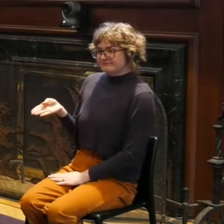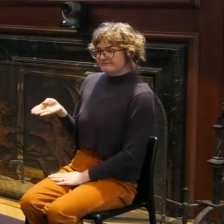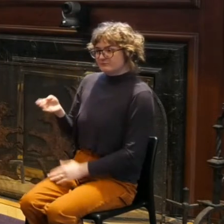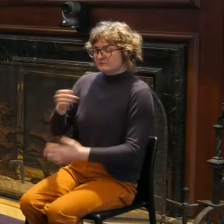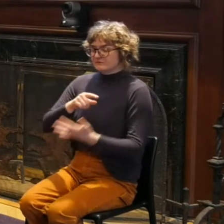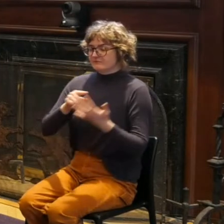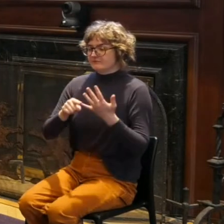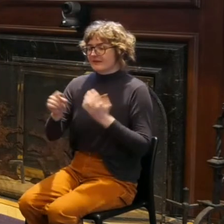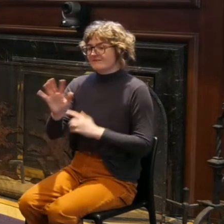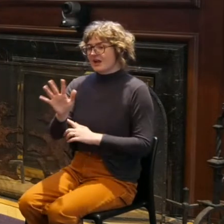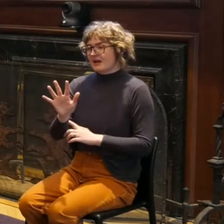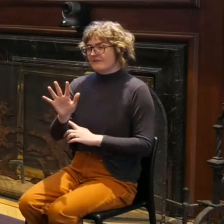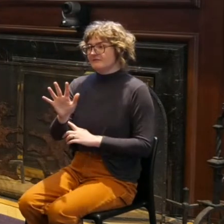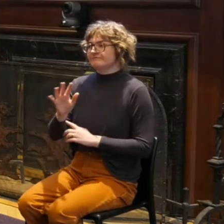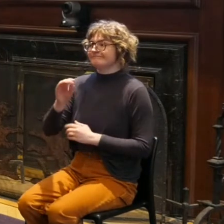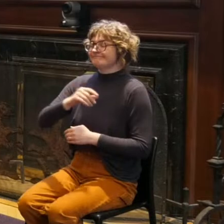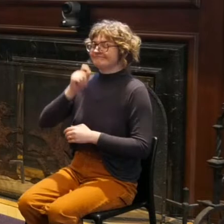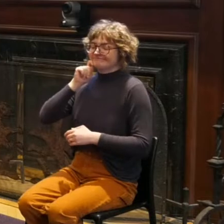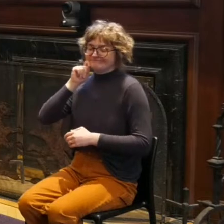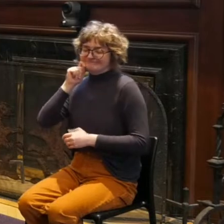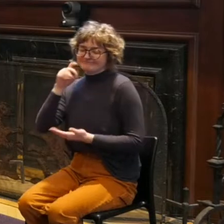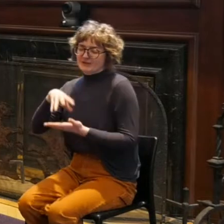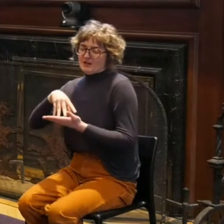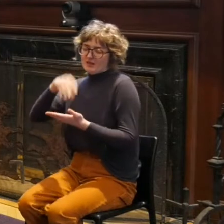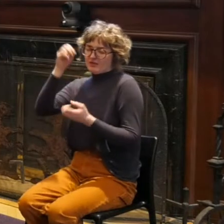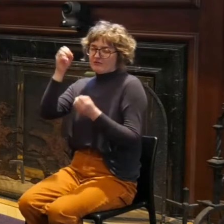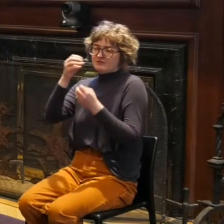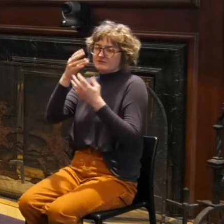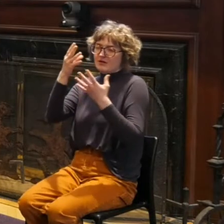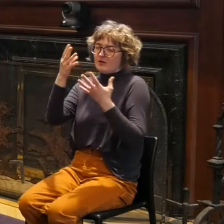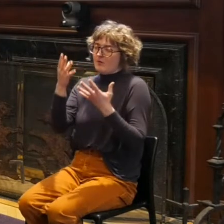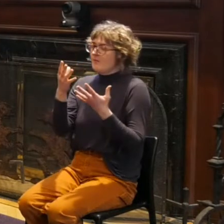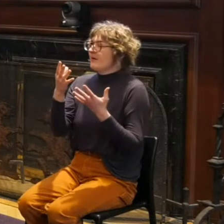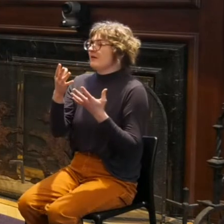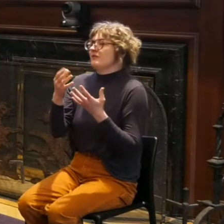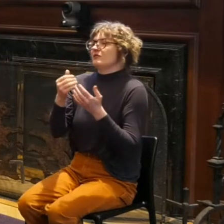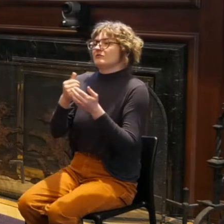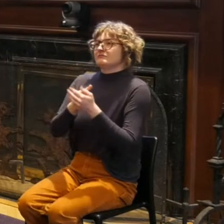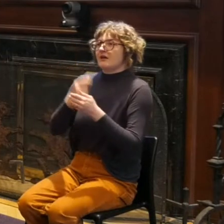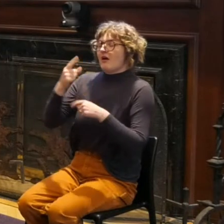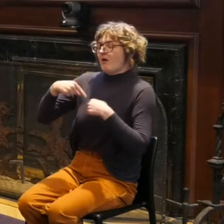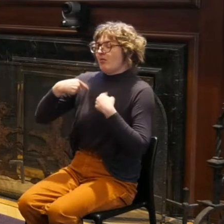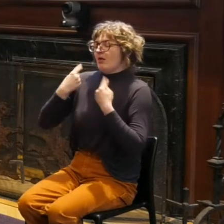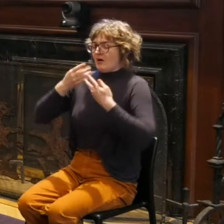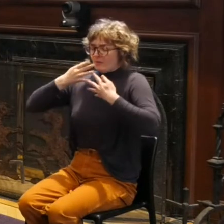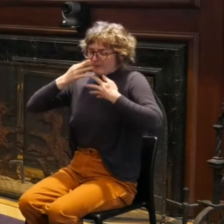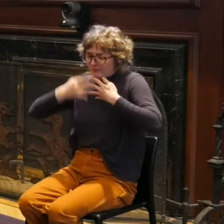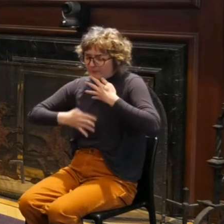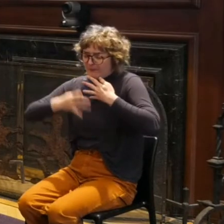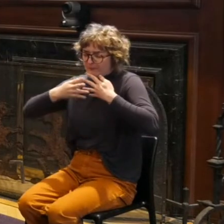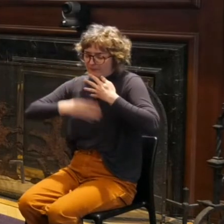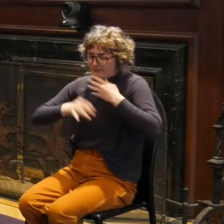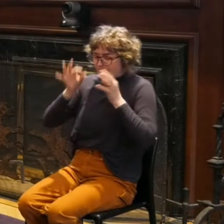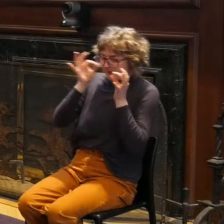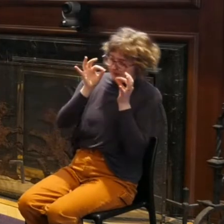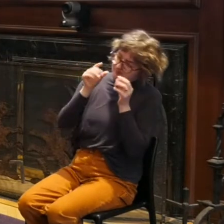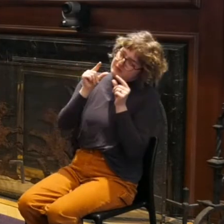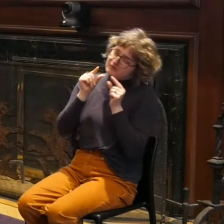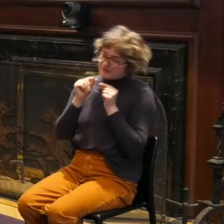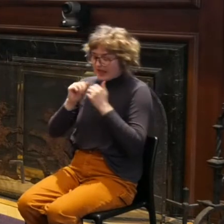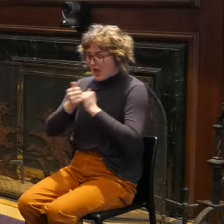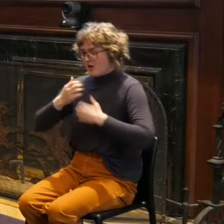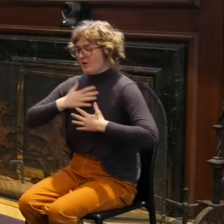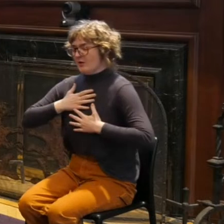Five. His skin learns many lessons, how long one can bleed before losing sight, how breathing